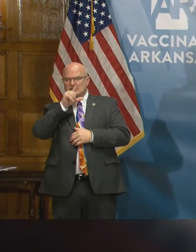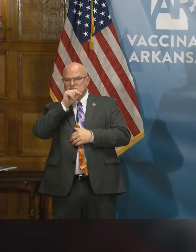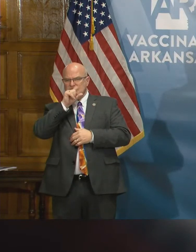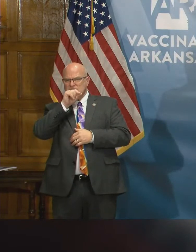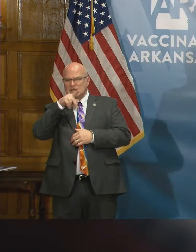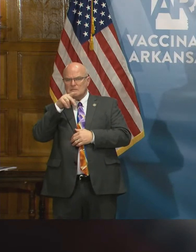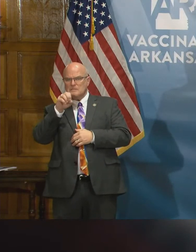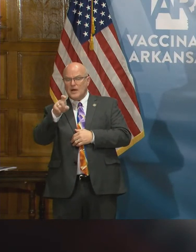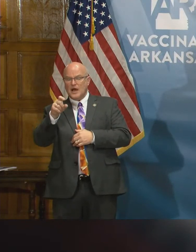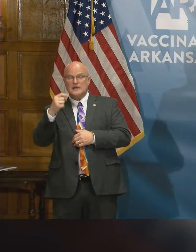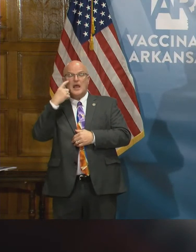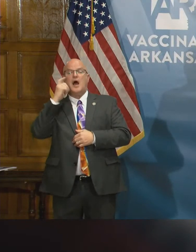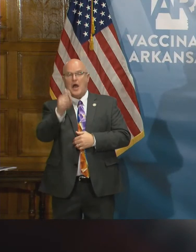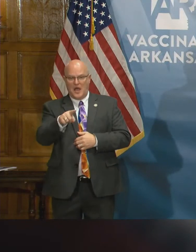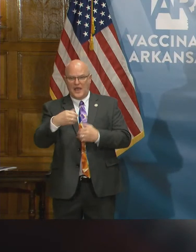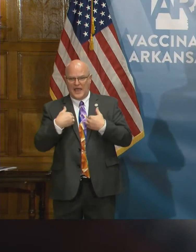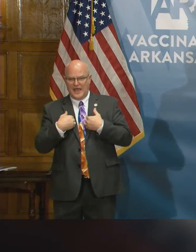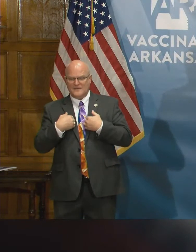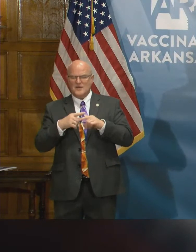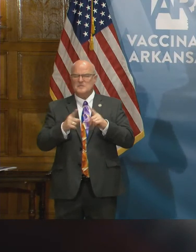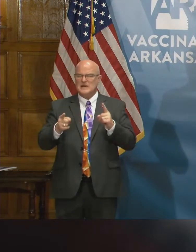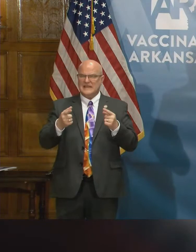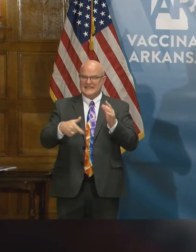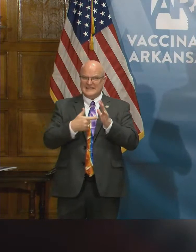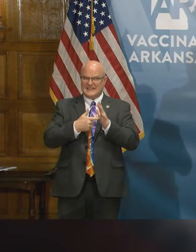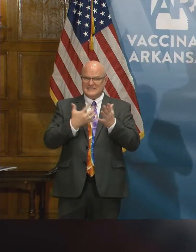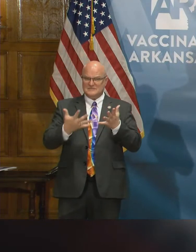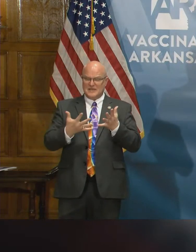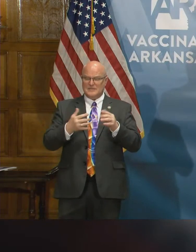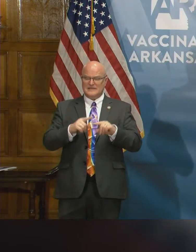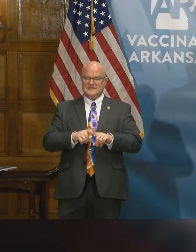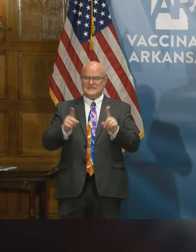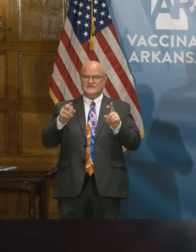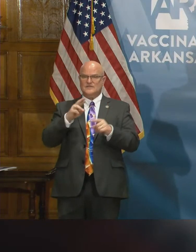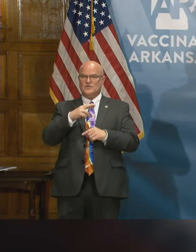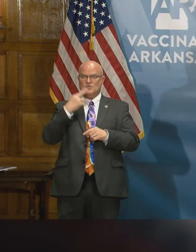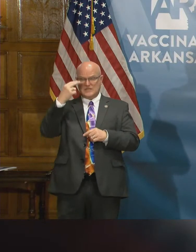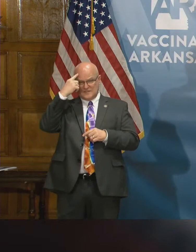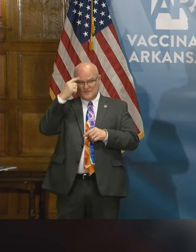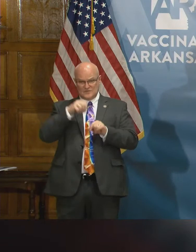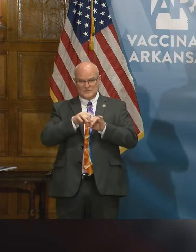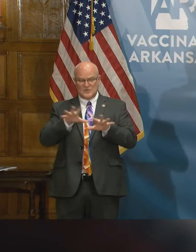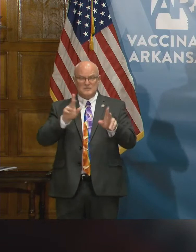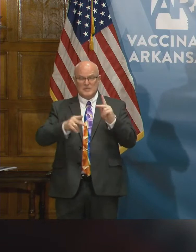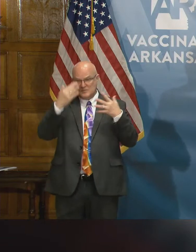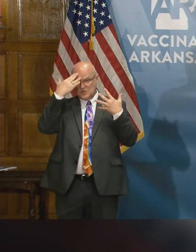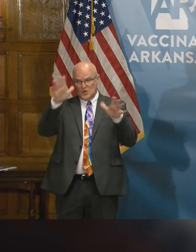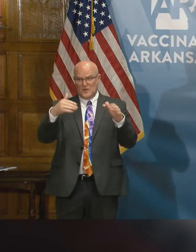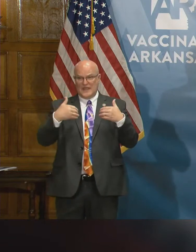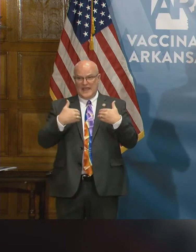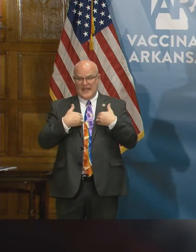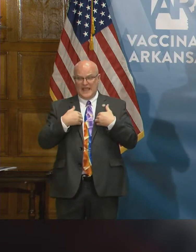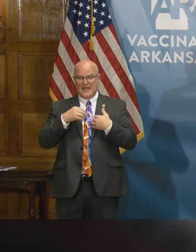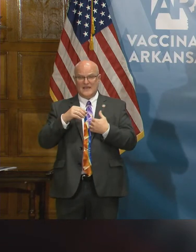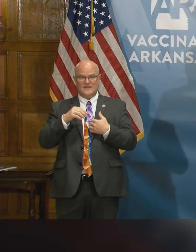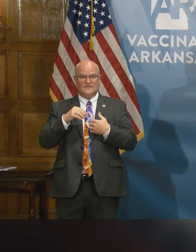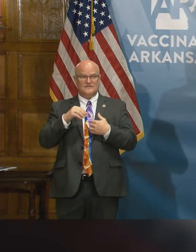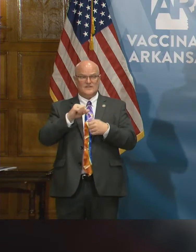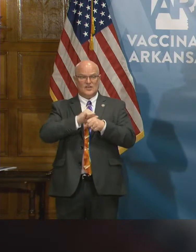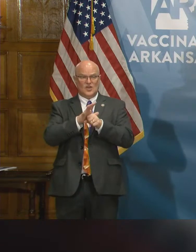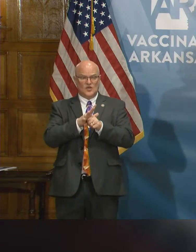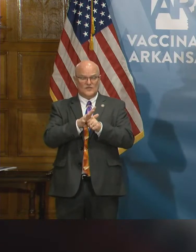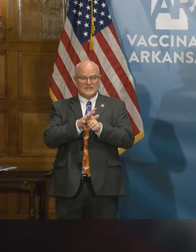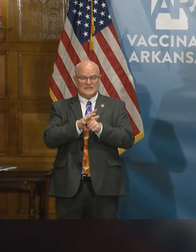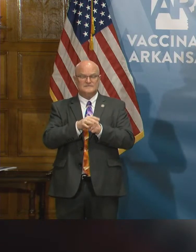clear when someone has it or not. Are you worried that could present a bigger risk for spread if people don't know that they have it or have been in the same room with